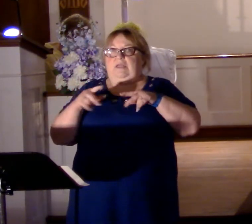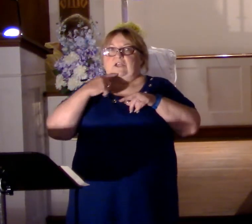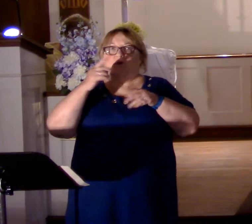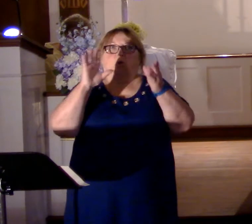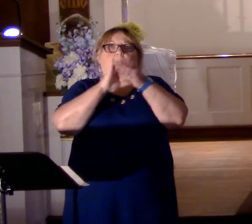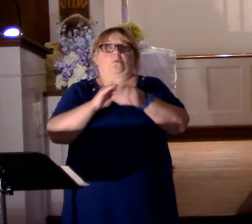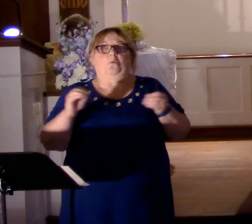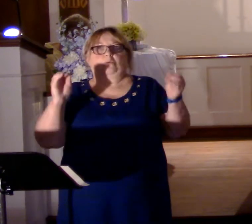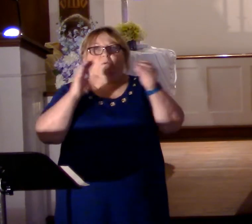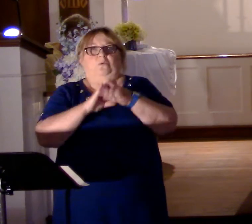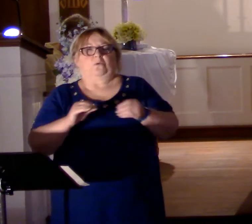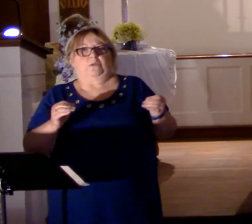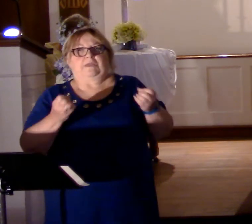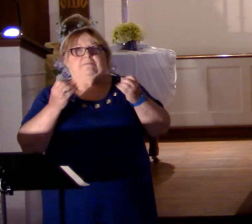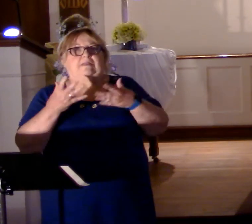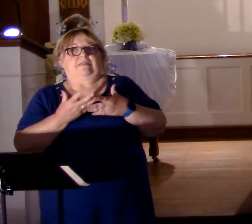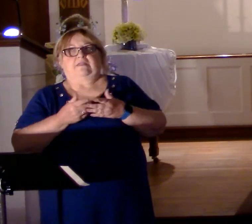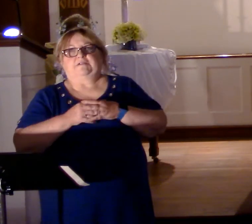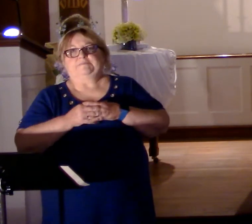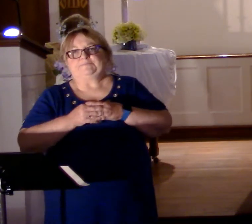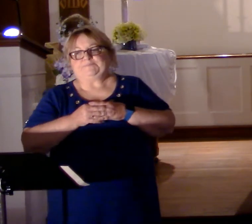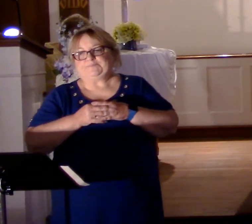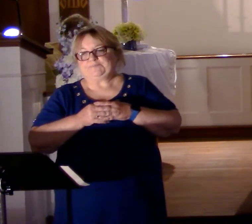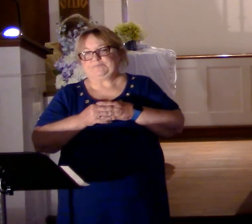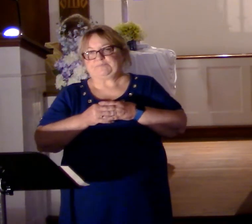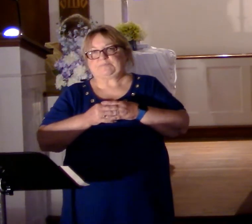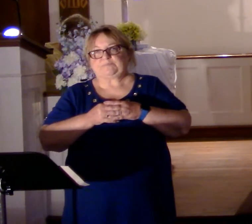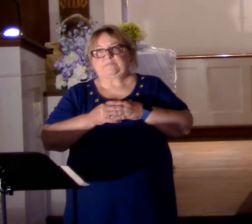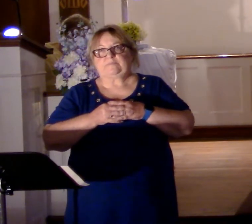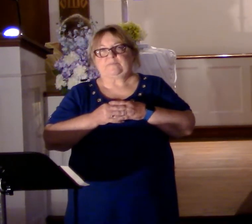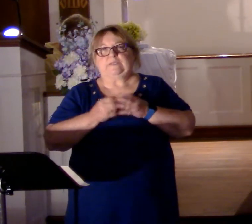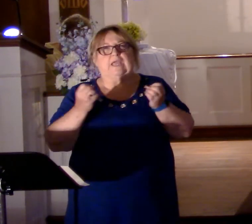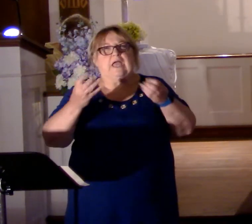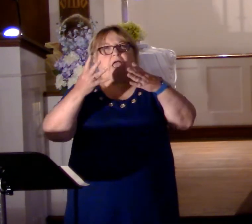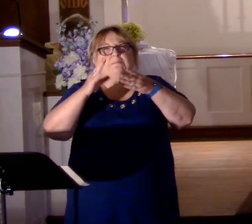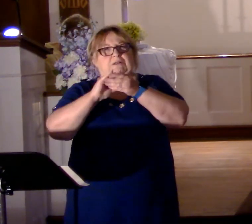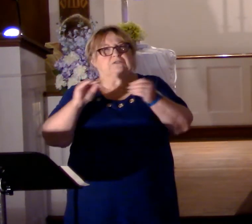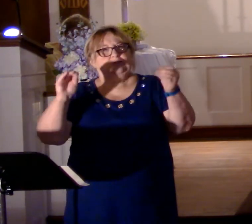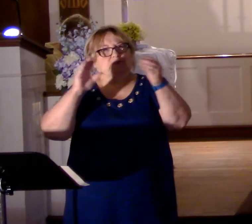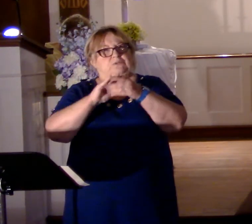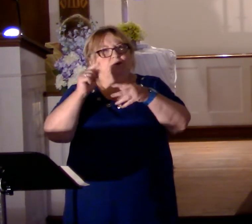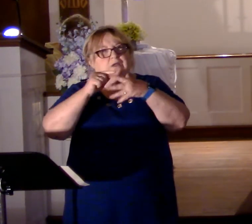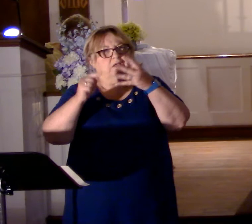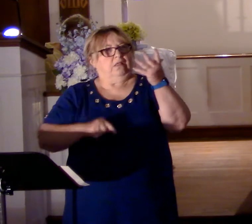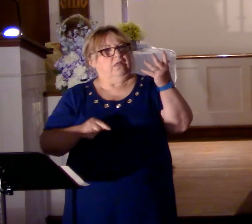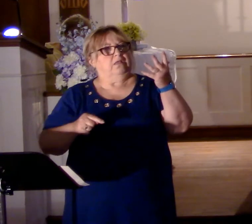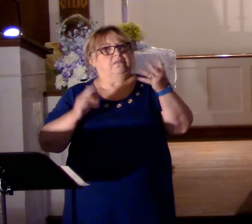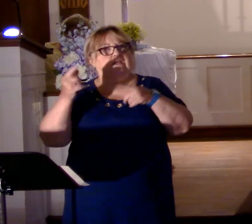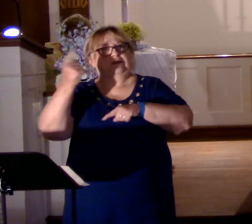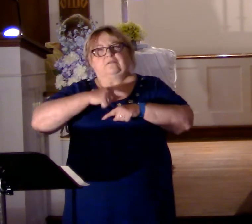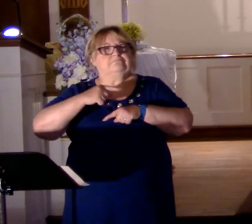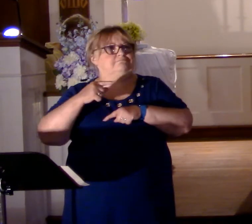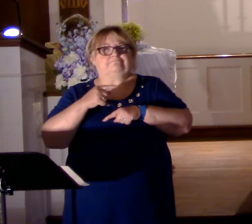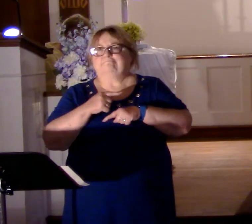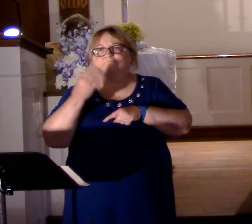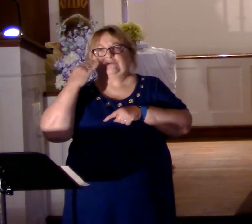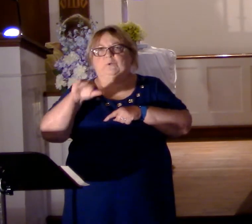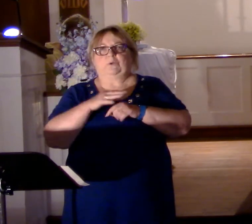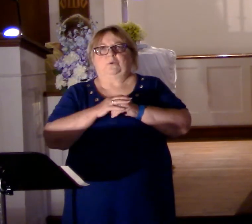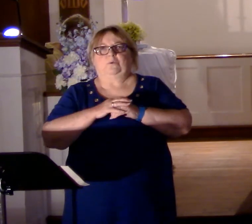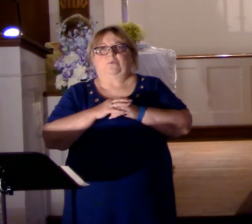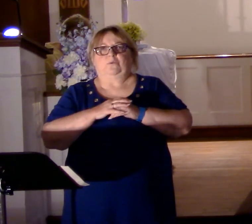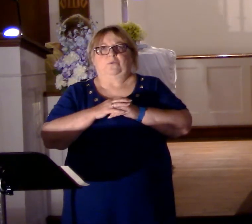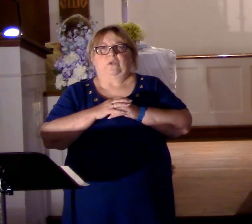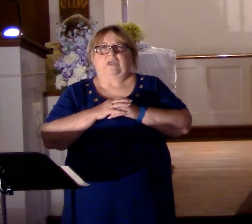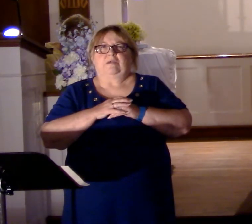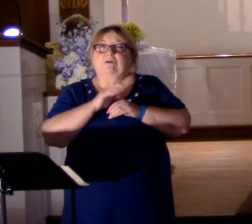told them many things in parables. Just how many parables Jesus spoke on that day, we cannot know, but